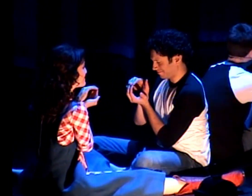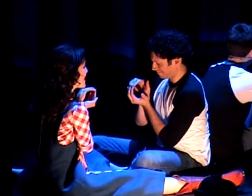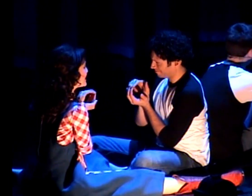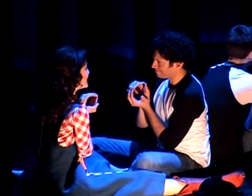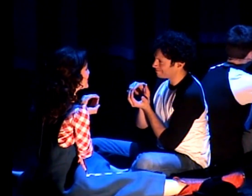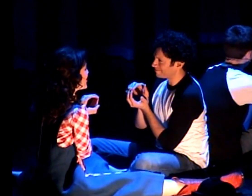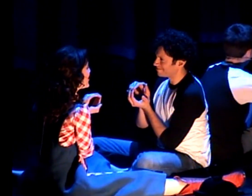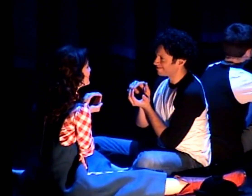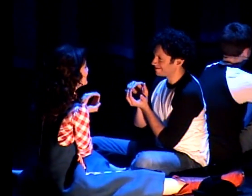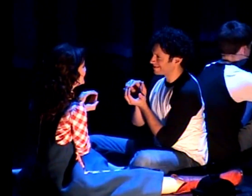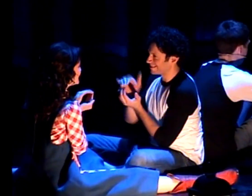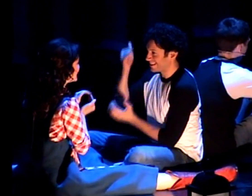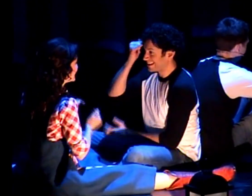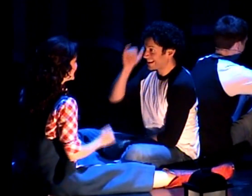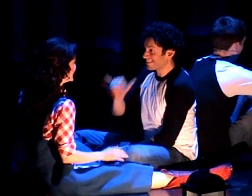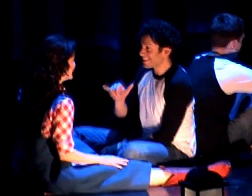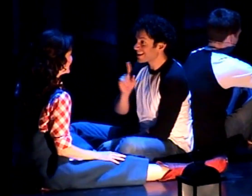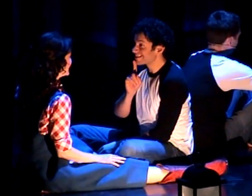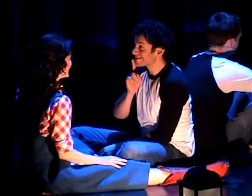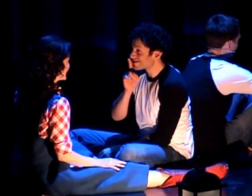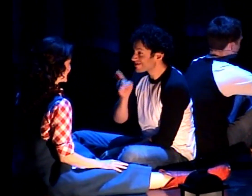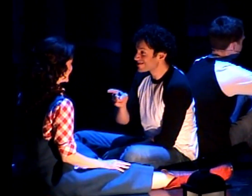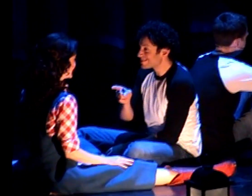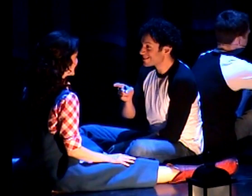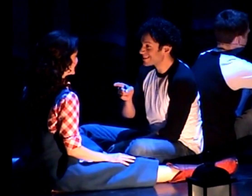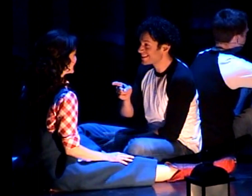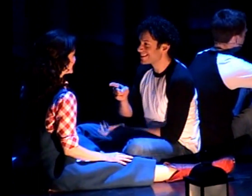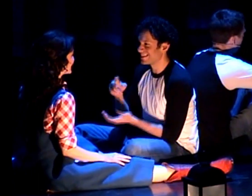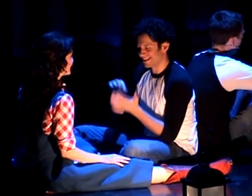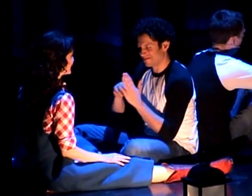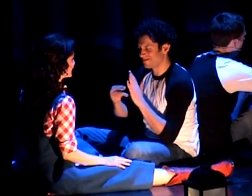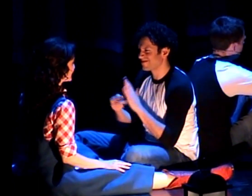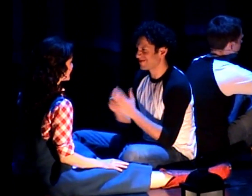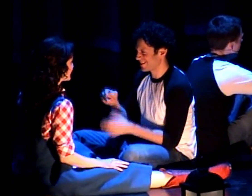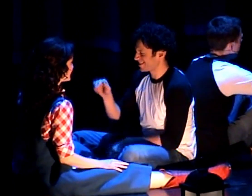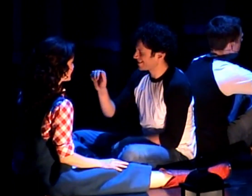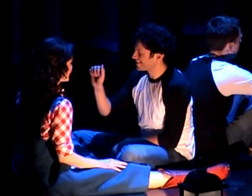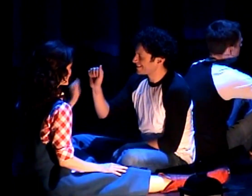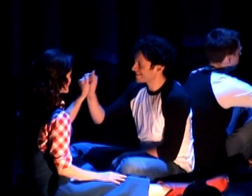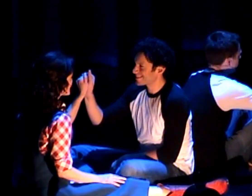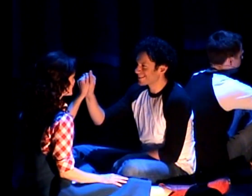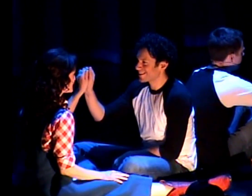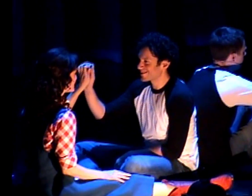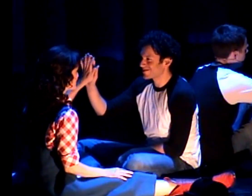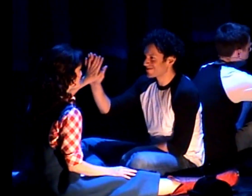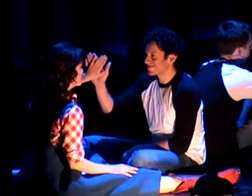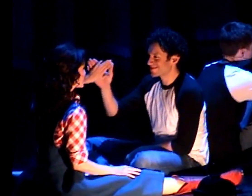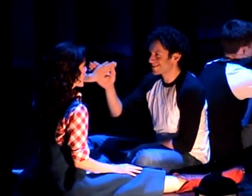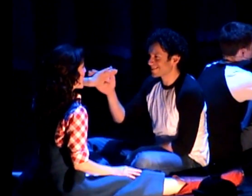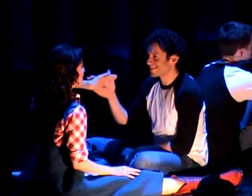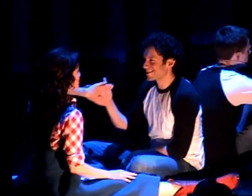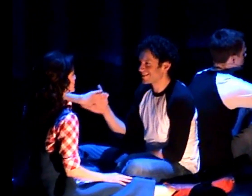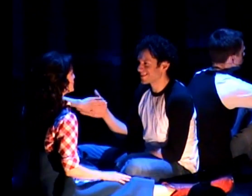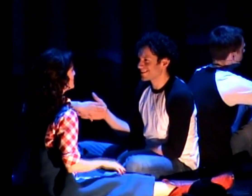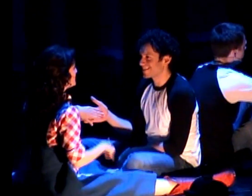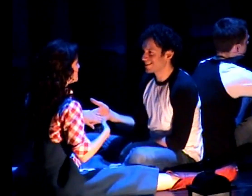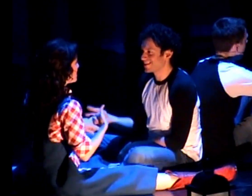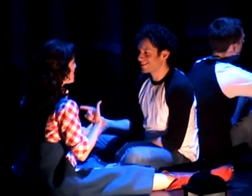it's made of, well, if it's true of anything, it's true of